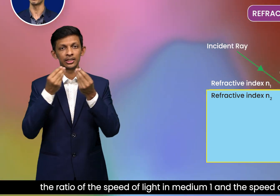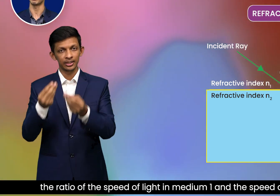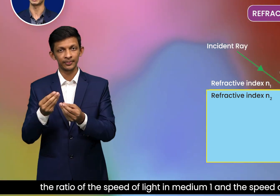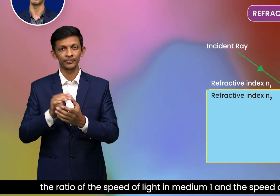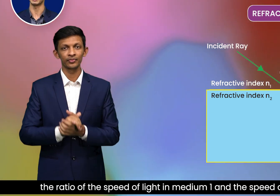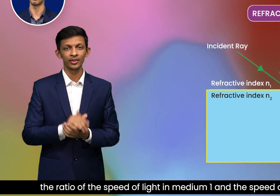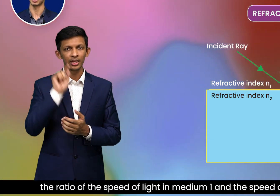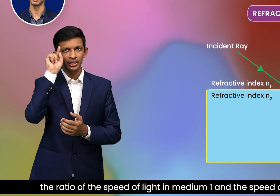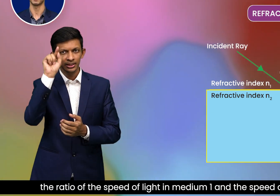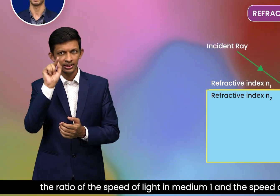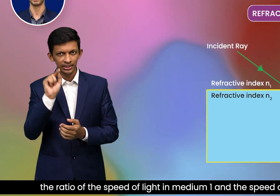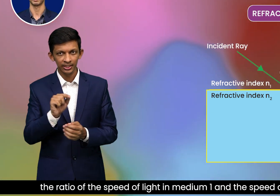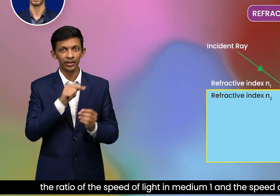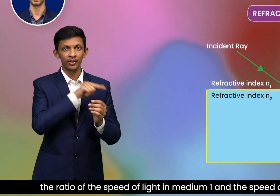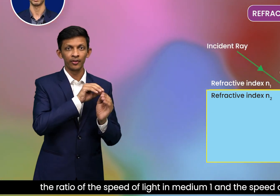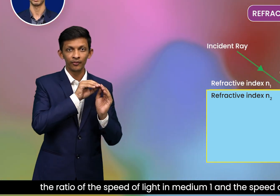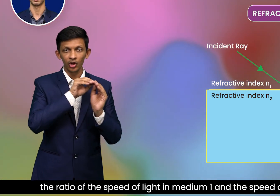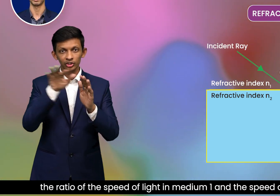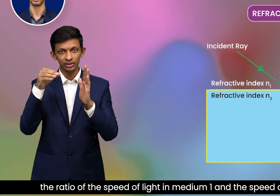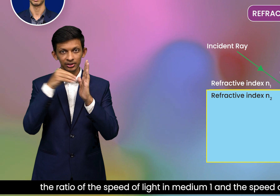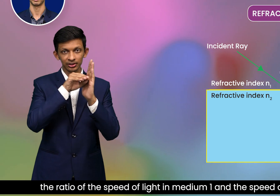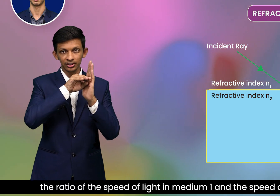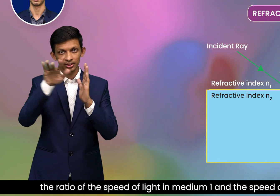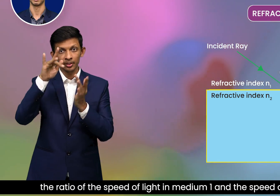the speed of light in medium 1